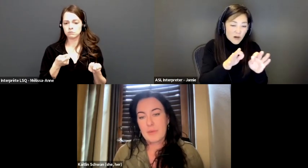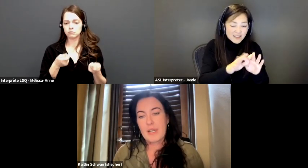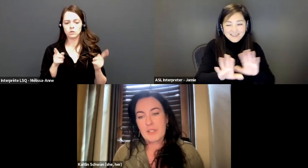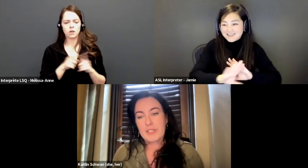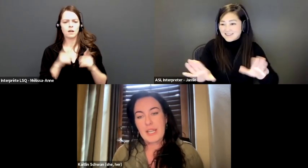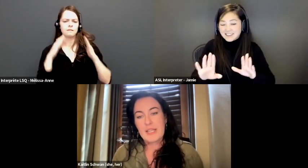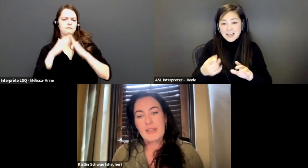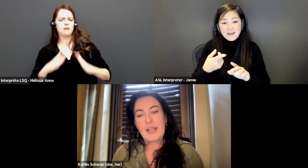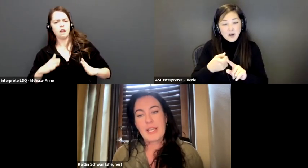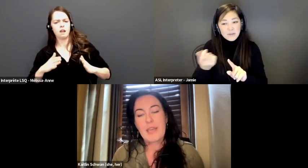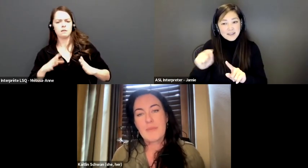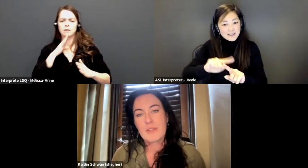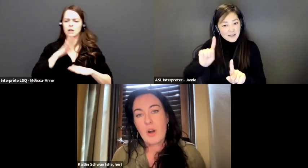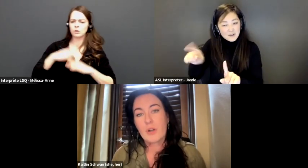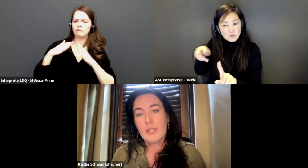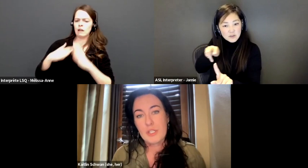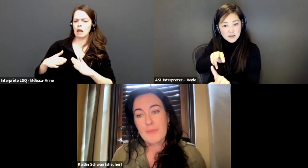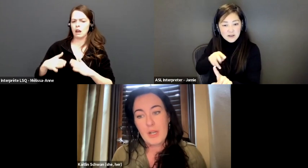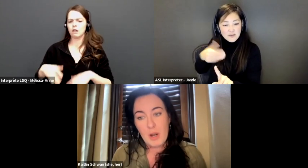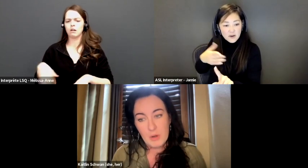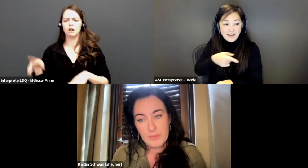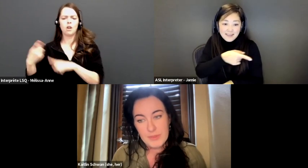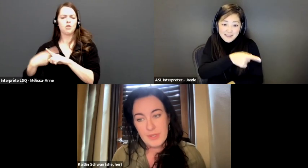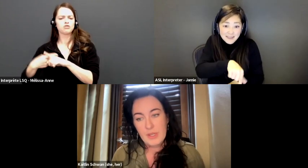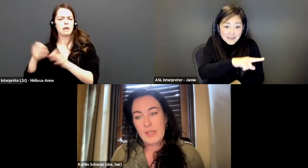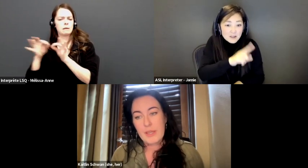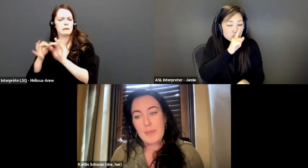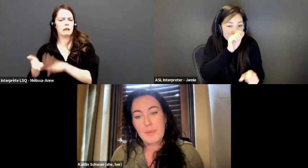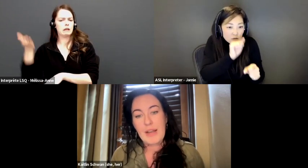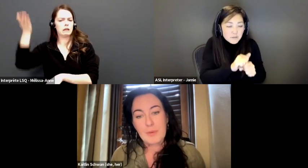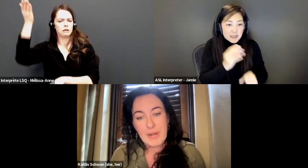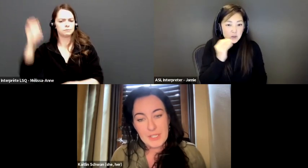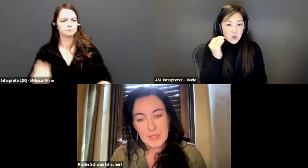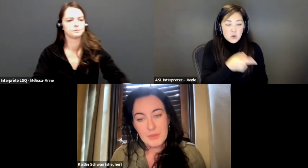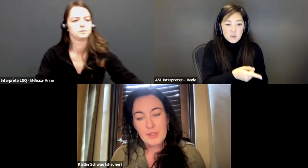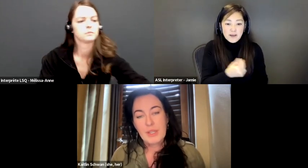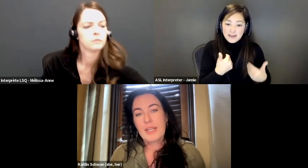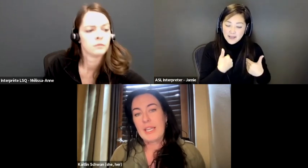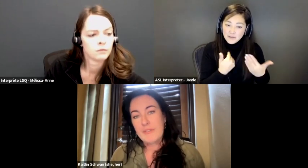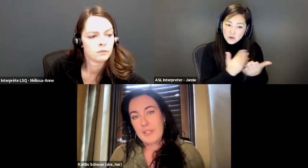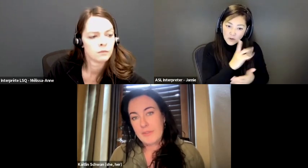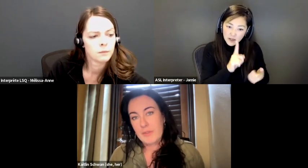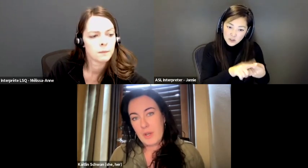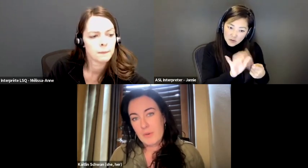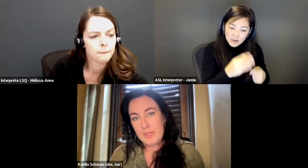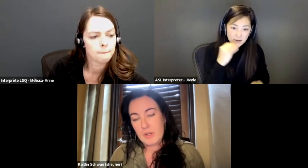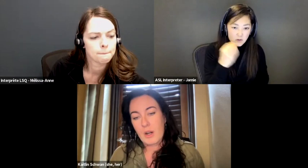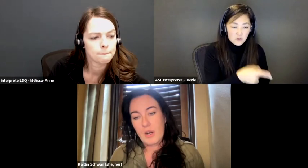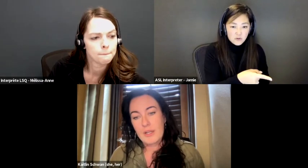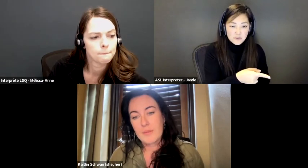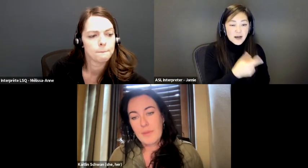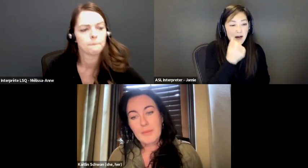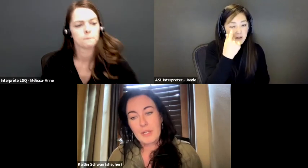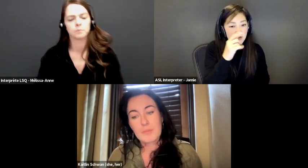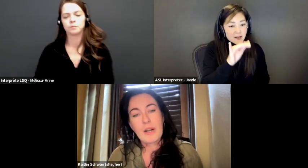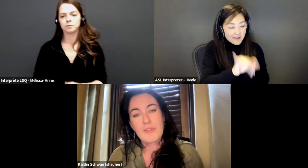come from an understanding that encampments are legitimate homes that people have a right to, even if those homes are